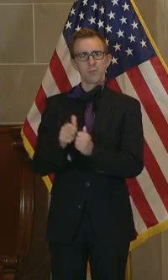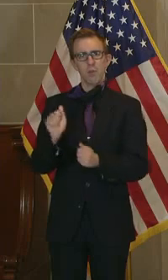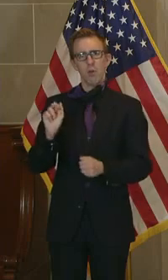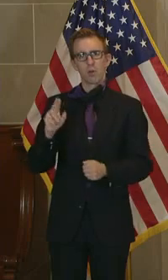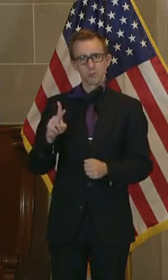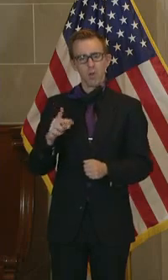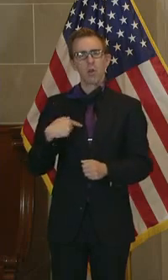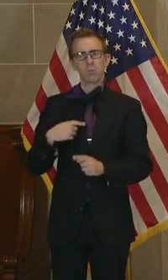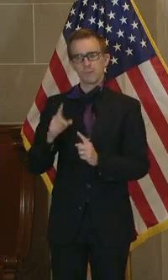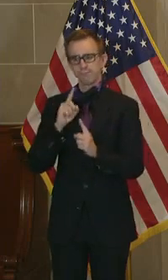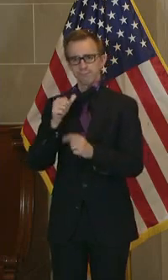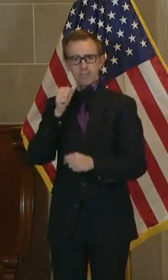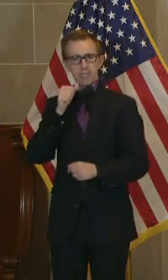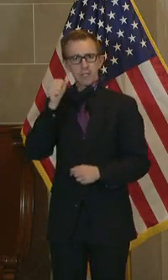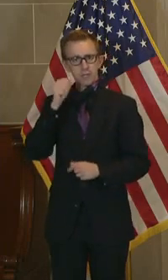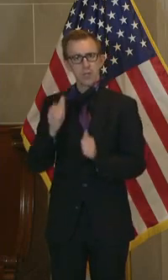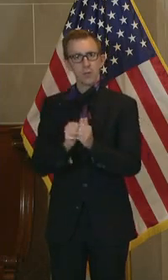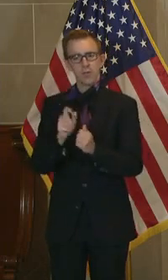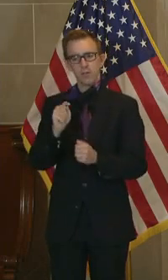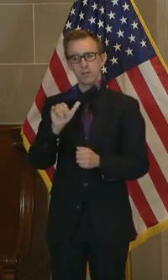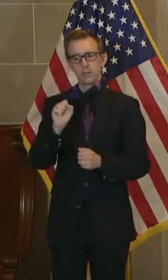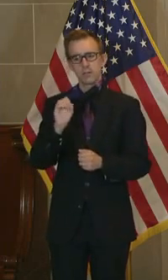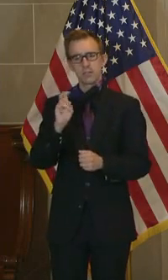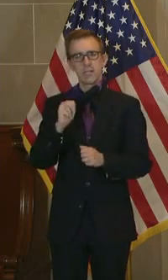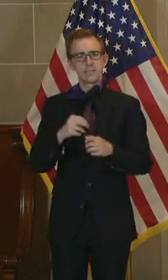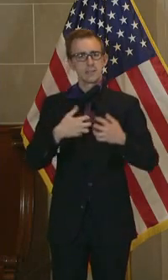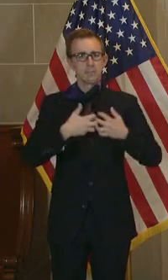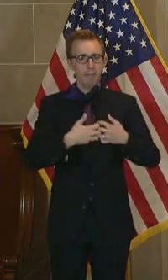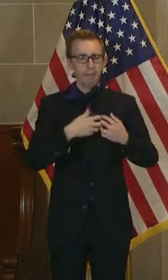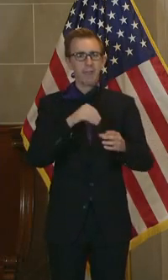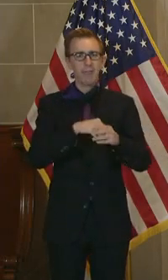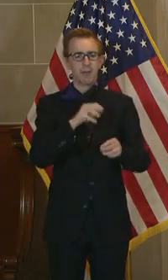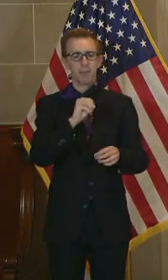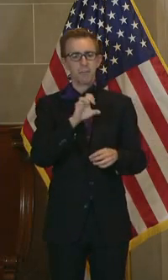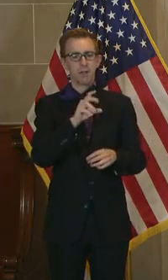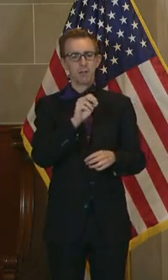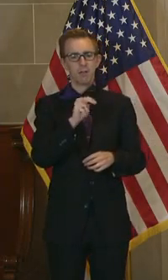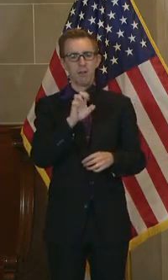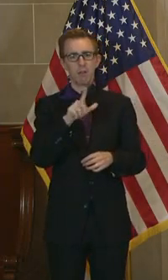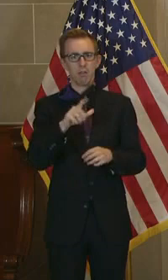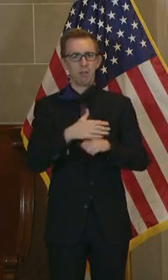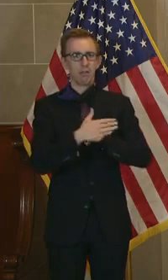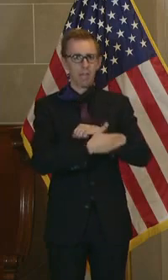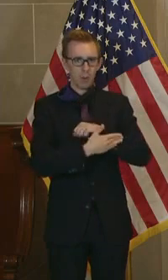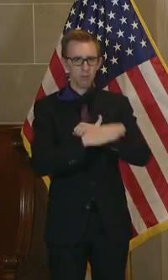had conversations yesterday with a Tyson plant in McDonald County, and